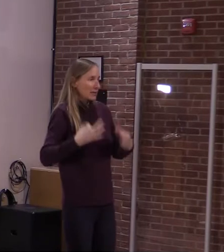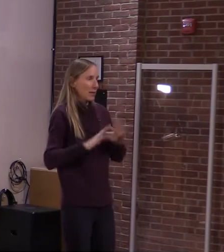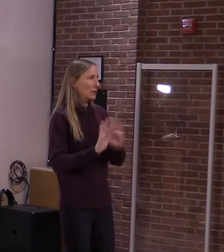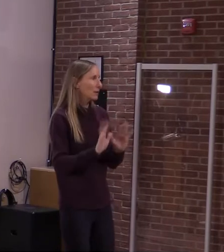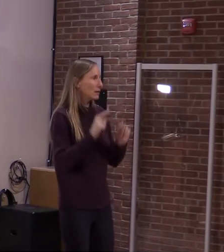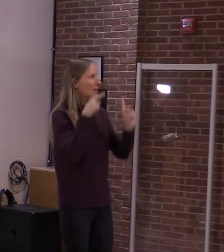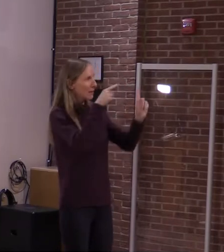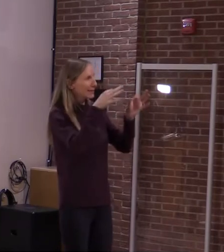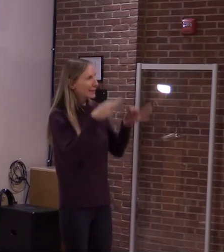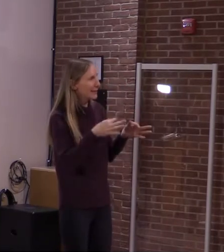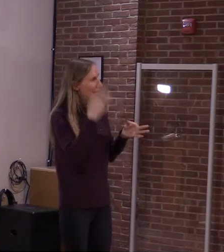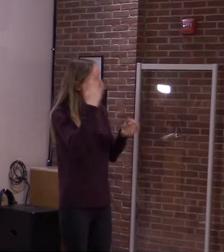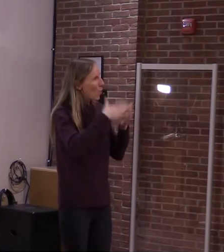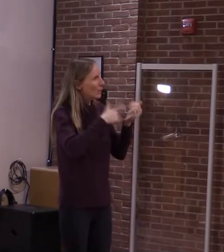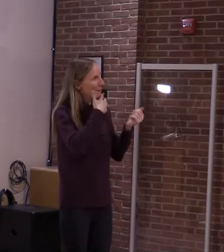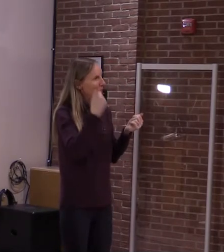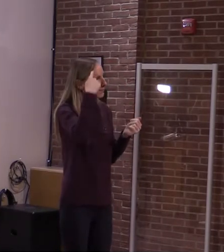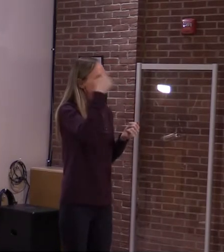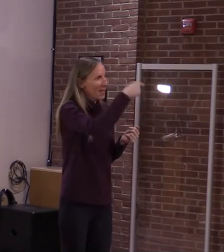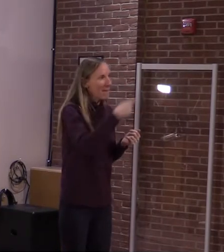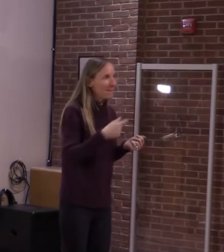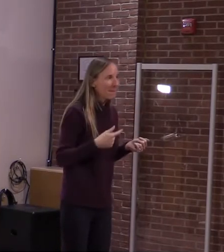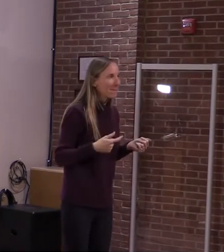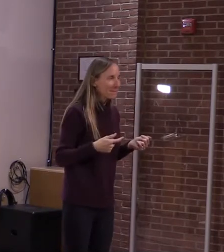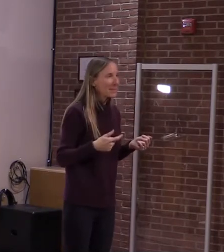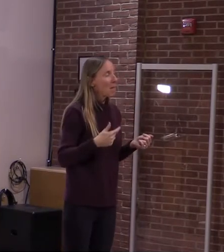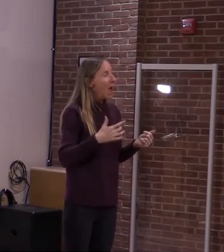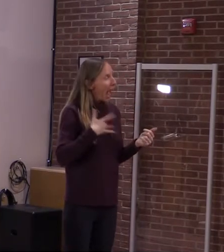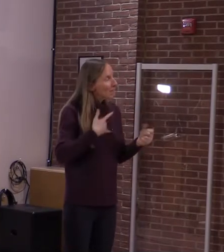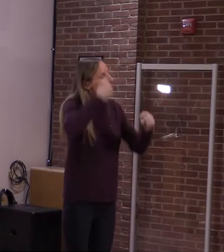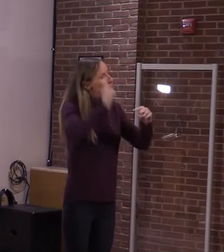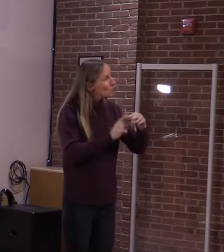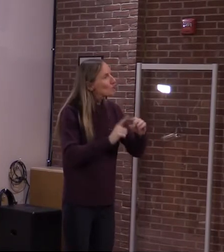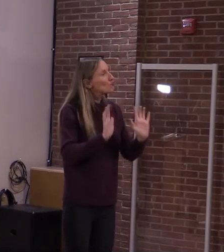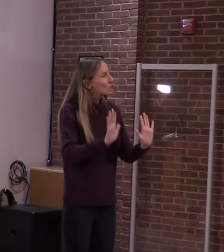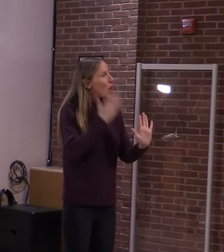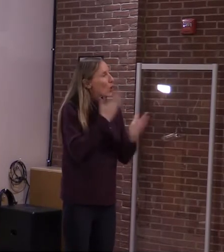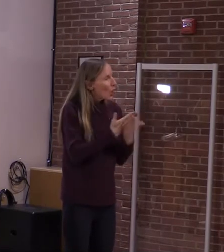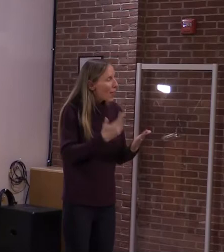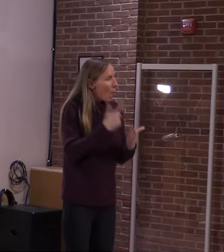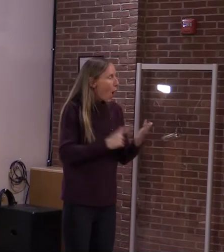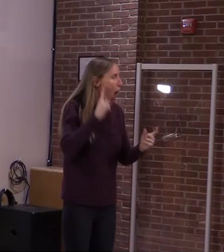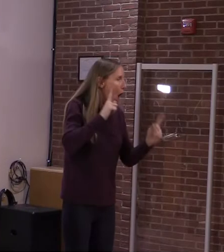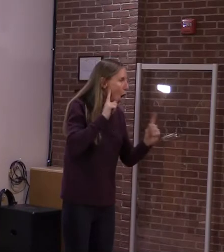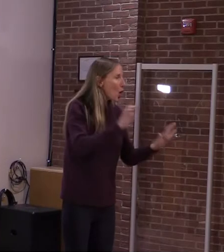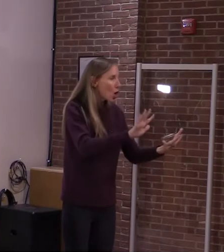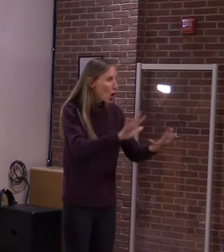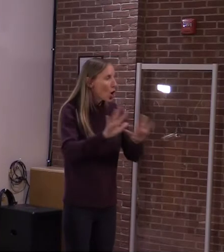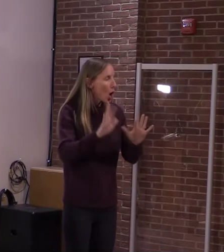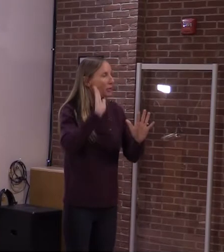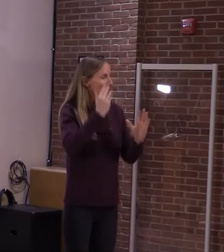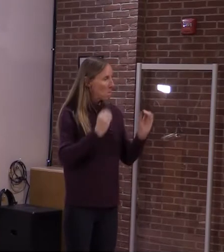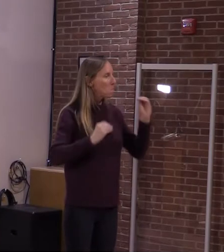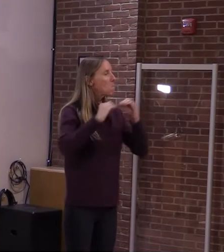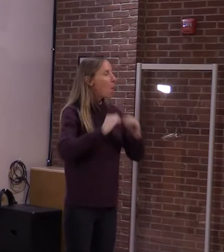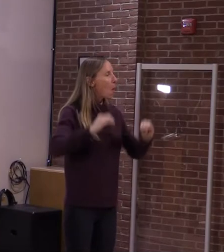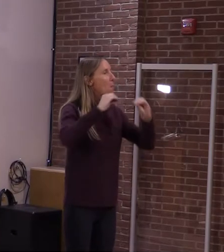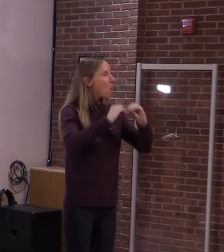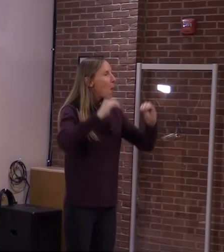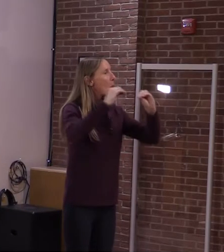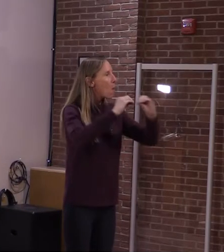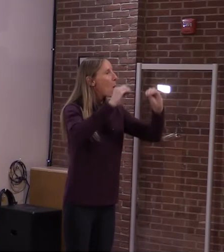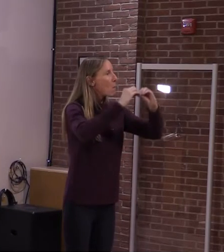to decide. But again, I'm encouraged by what I'm hearing at this point. Anecdotally, there'll be more coming